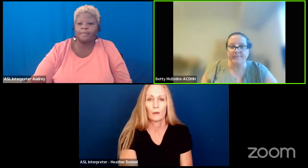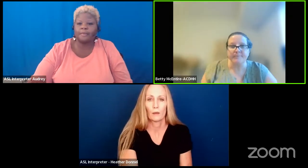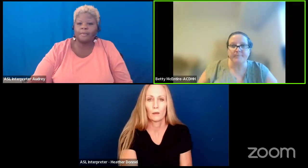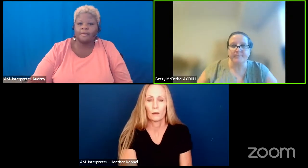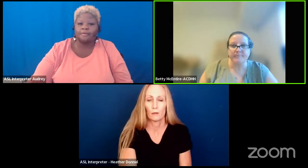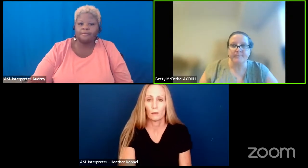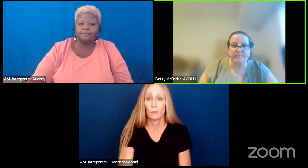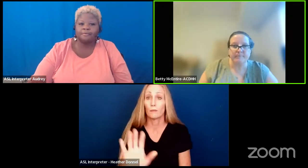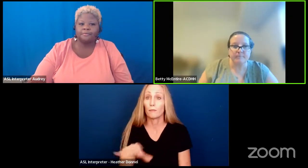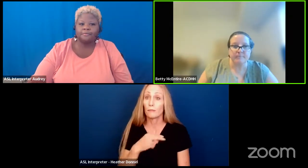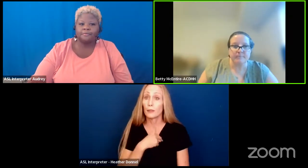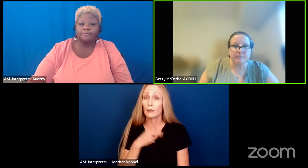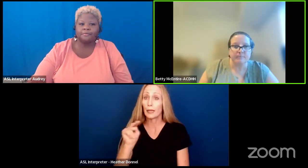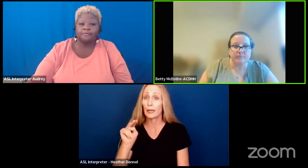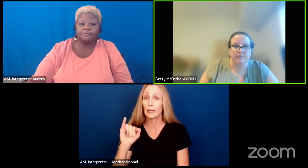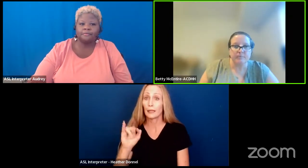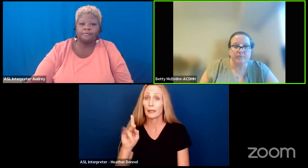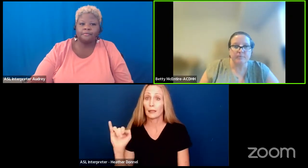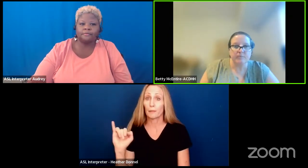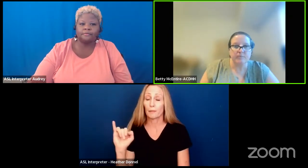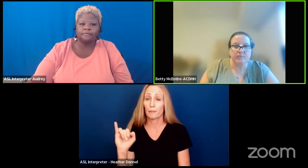So Nikki?